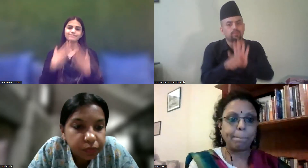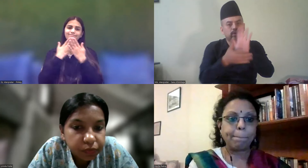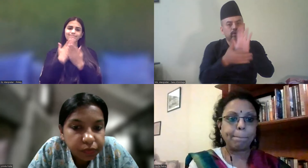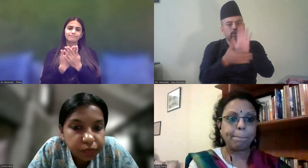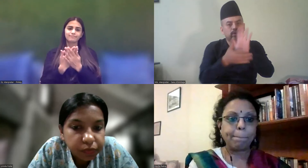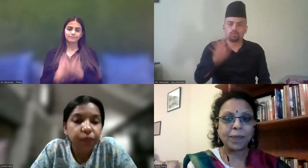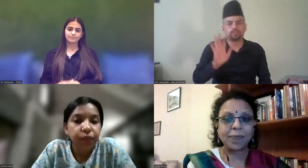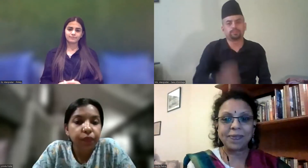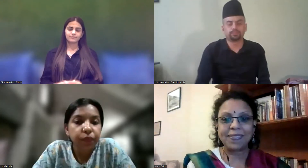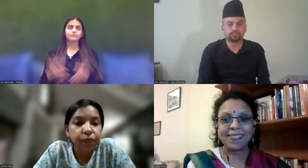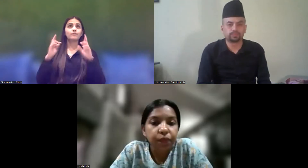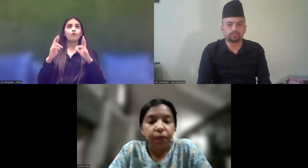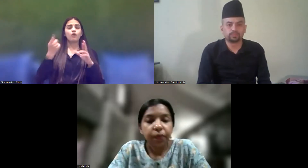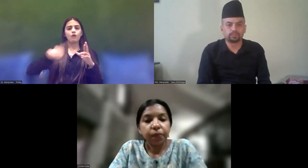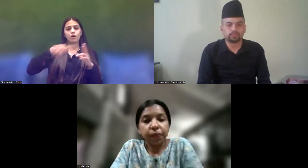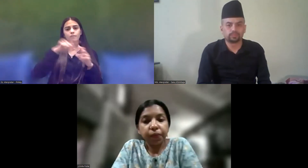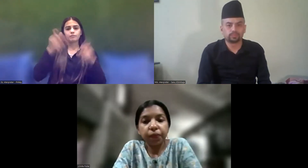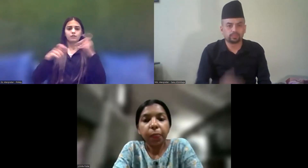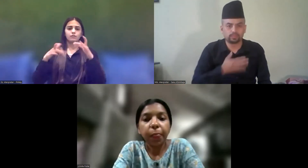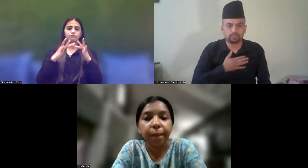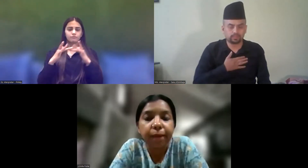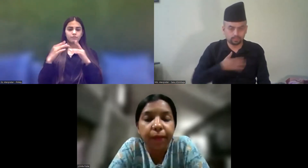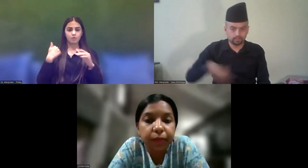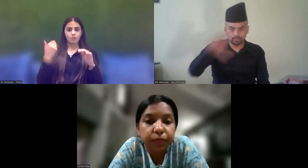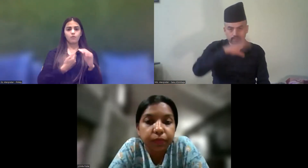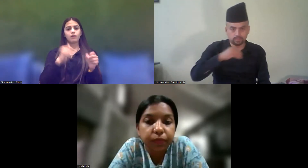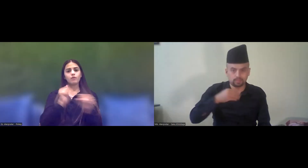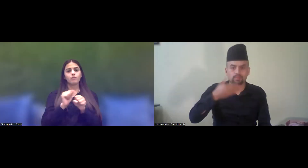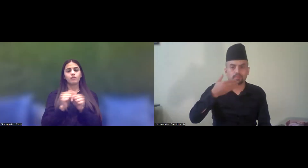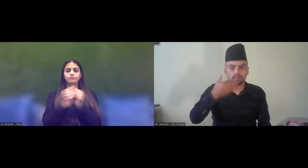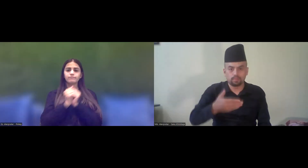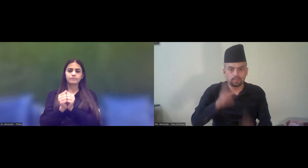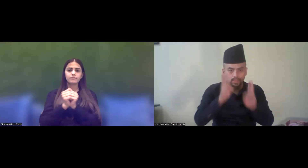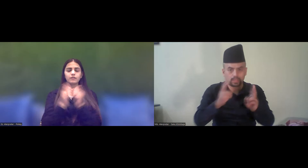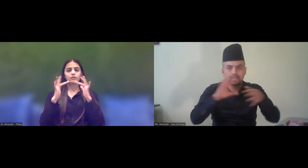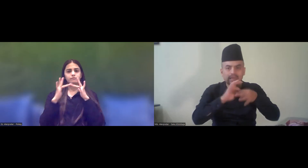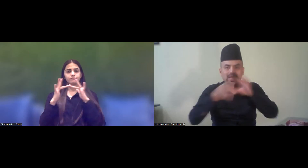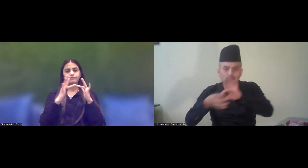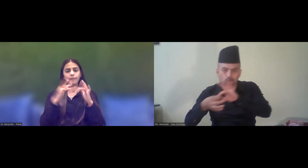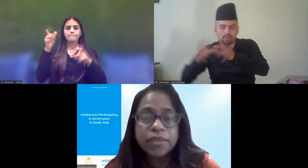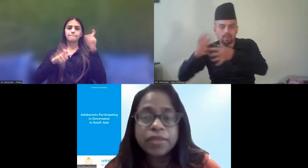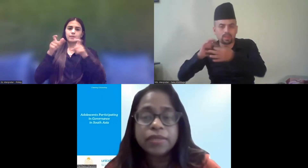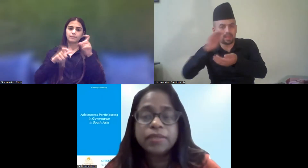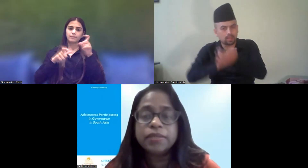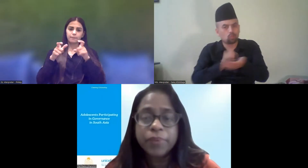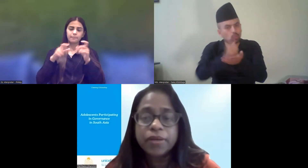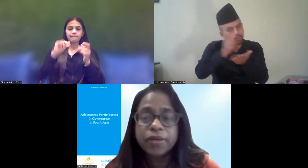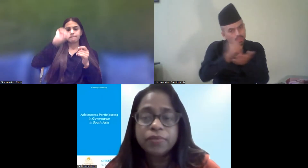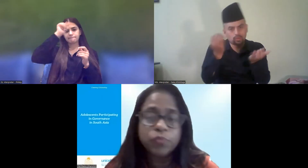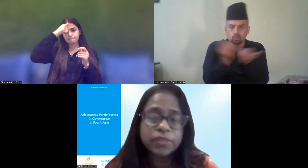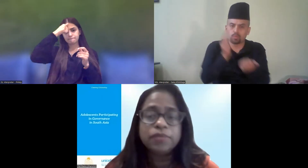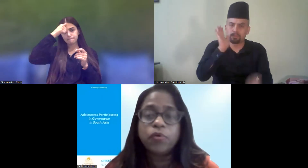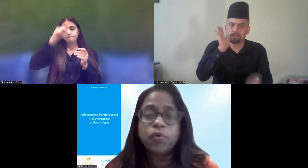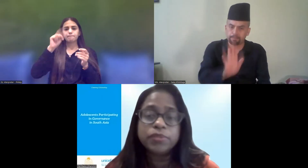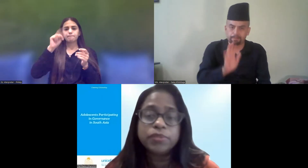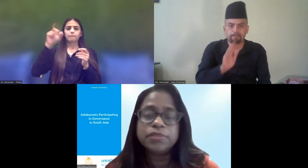forward to keep putting everyone in touch. We also work with networks of people in India and Nepal